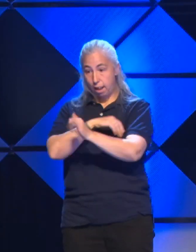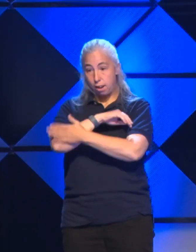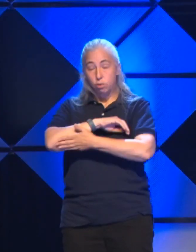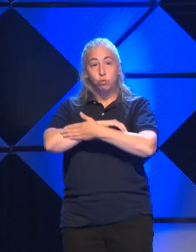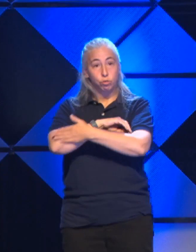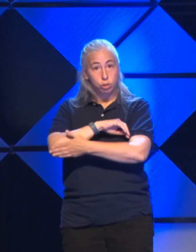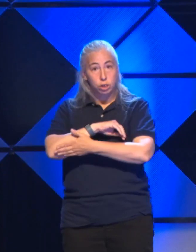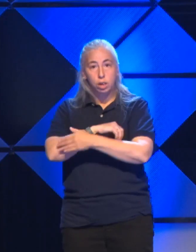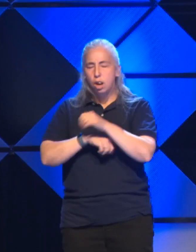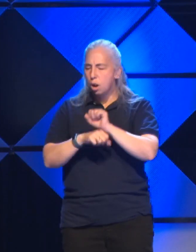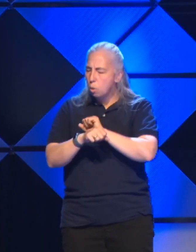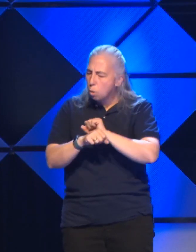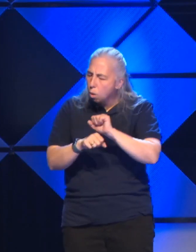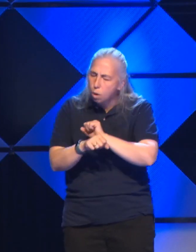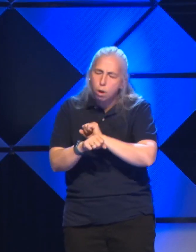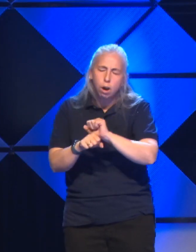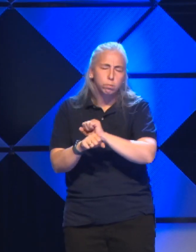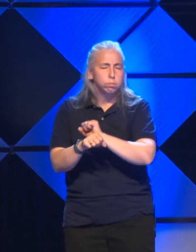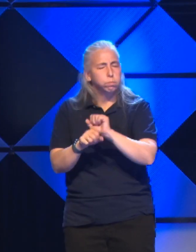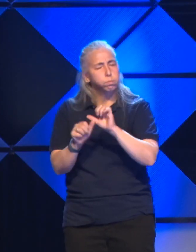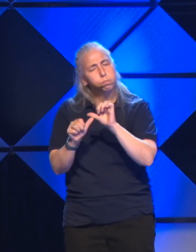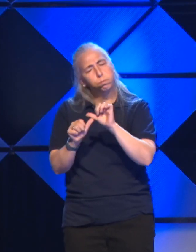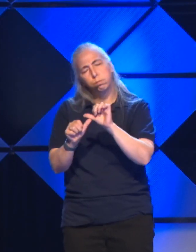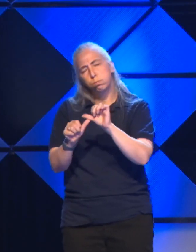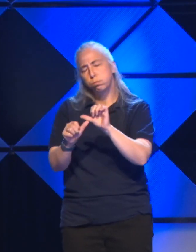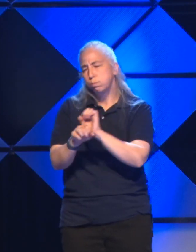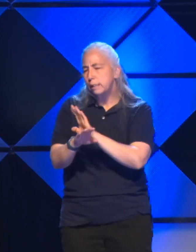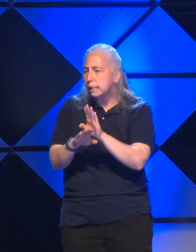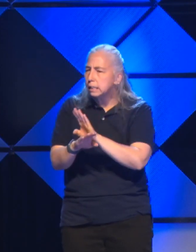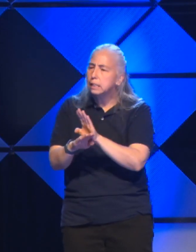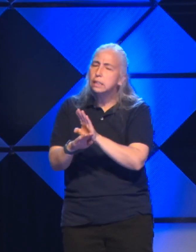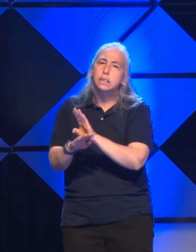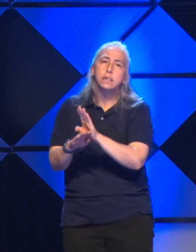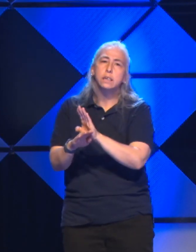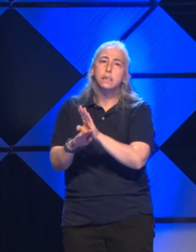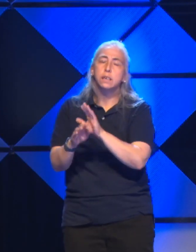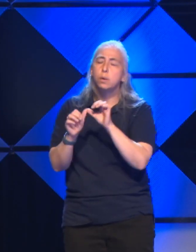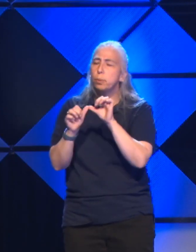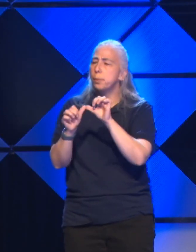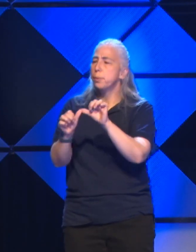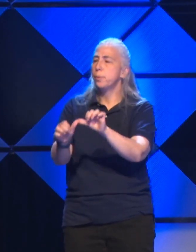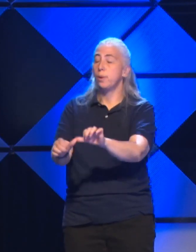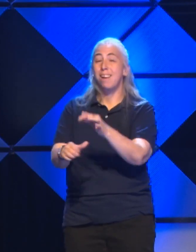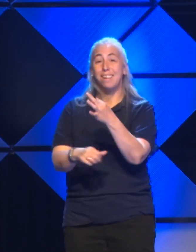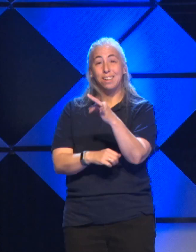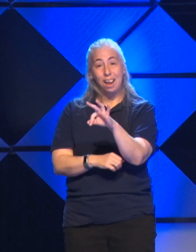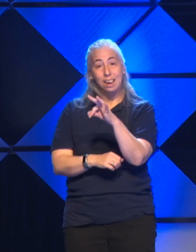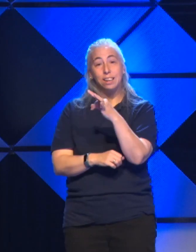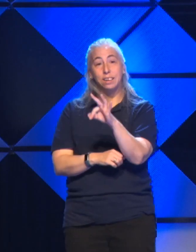he worked like crazy. He worked for 19 years.